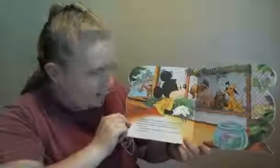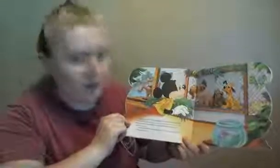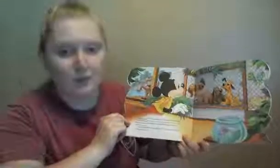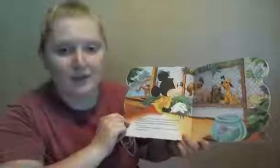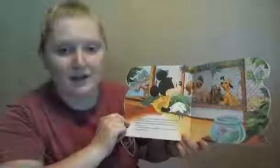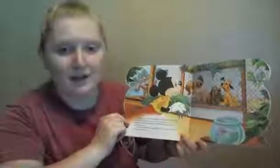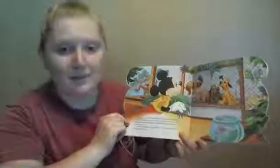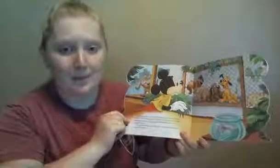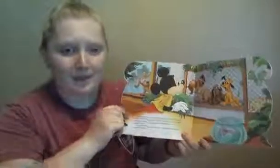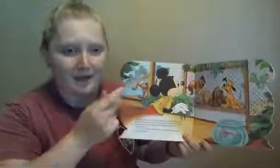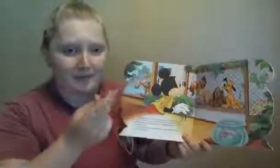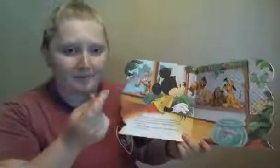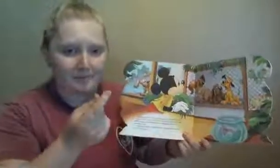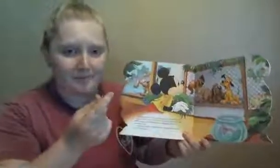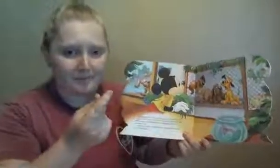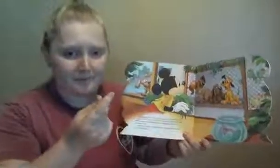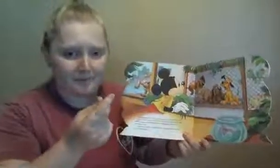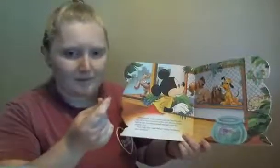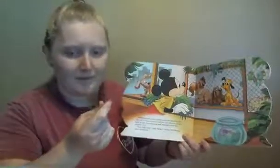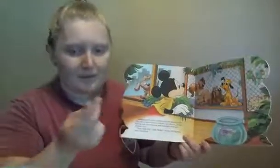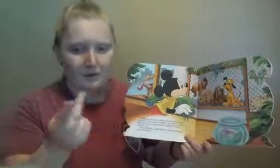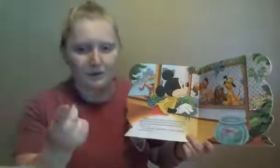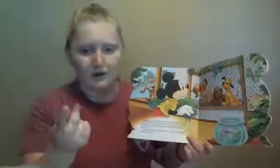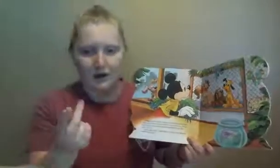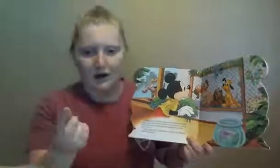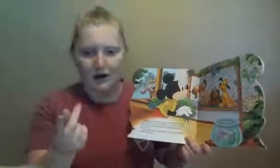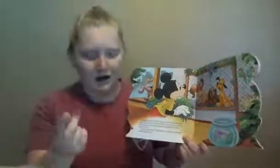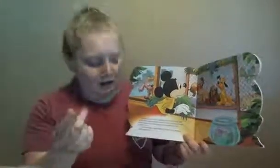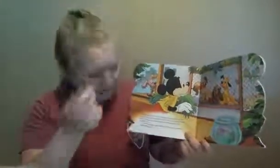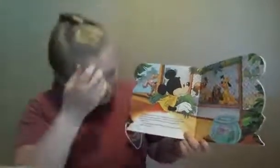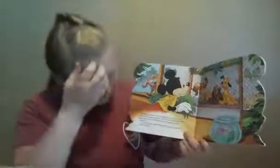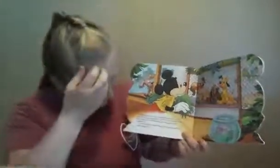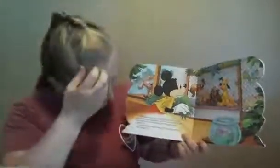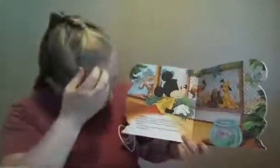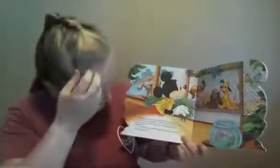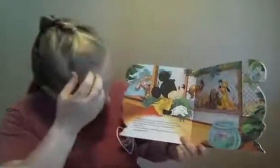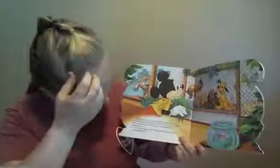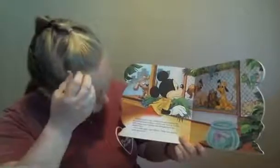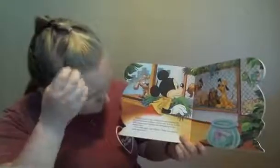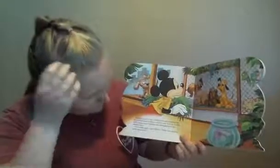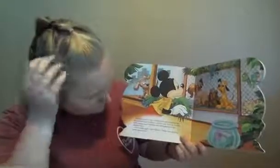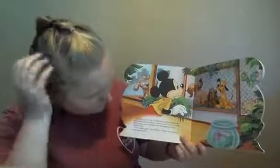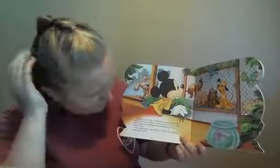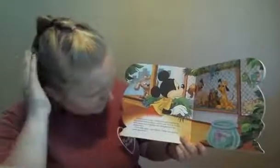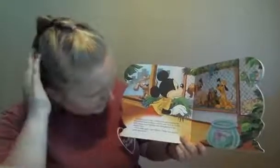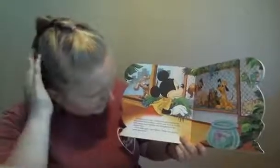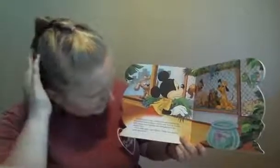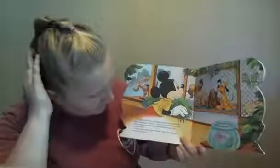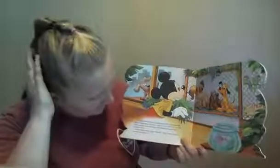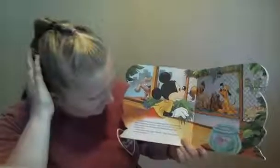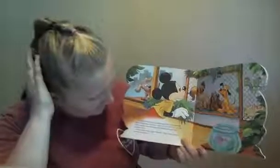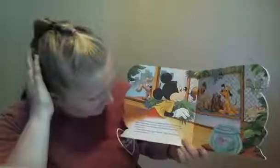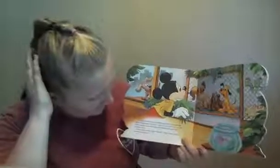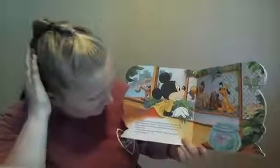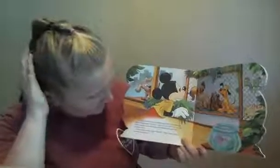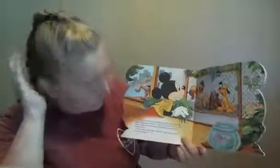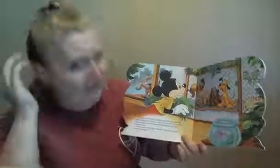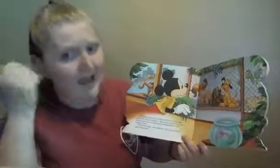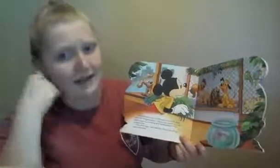cute little puppy. So, dog was whining and whimpering in the